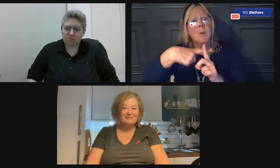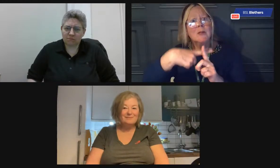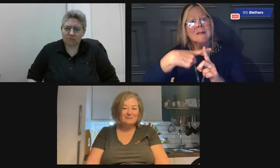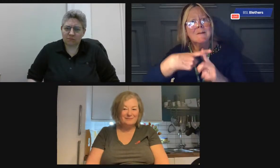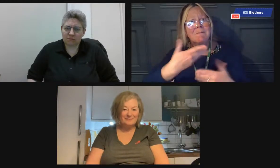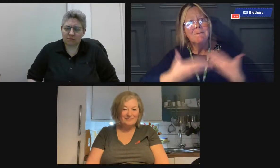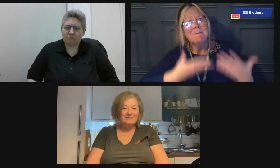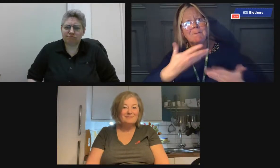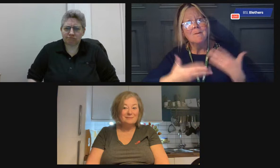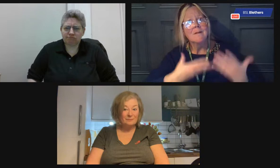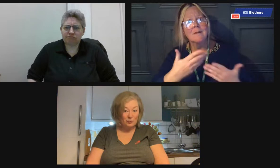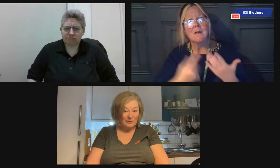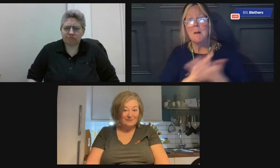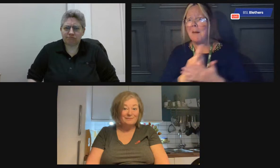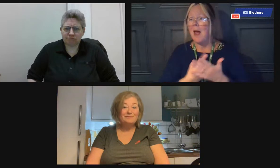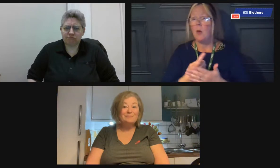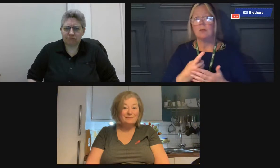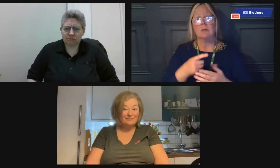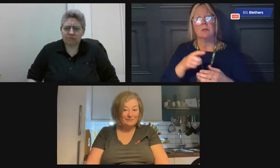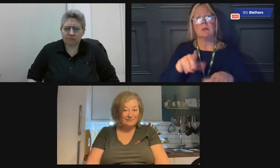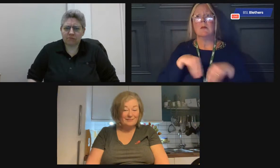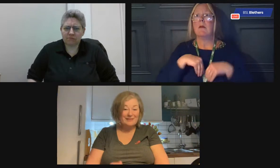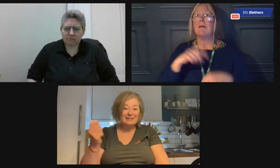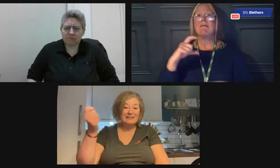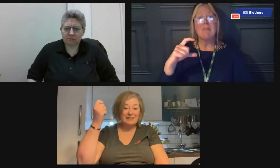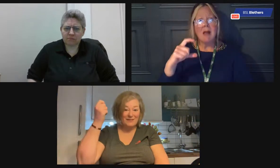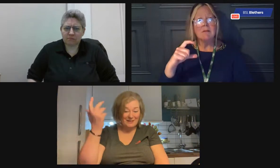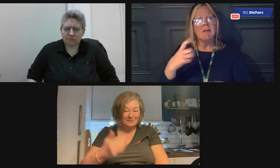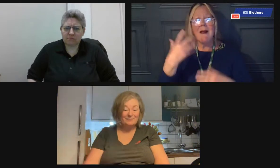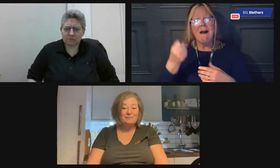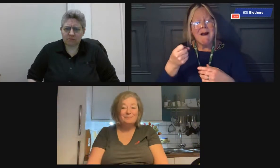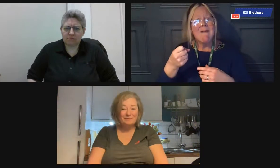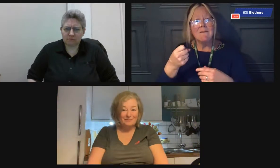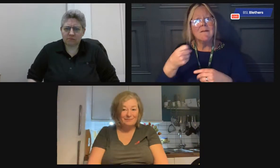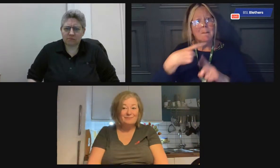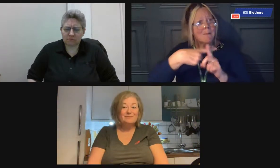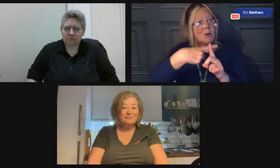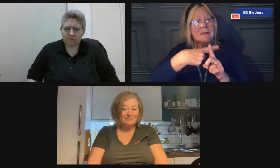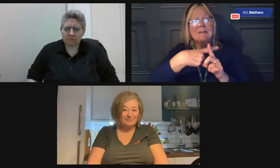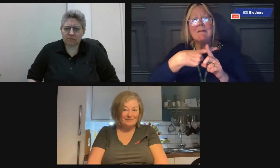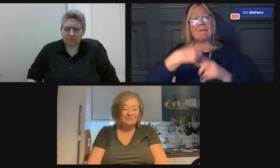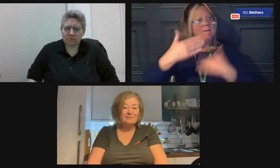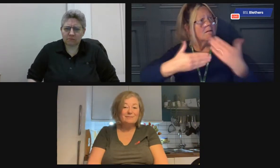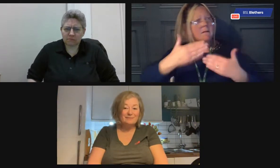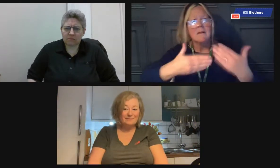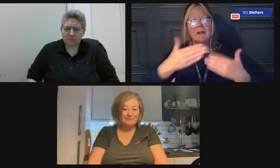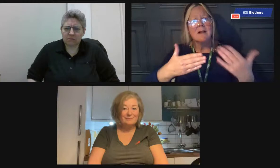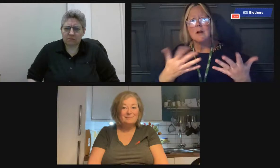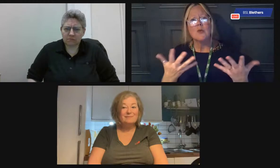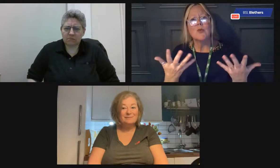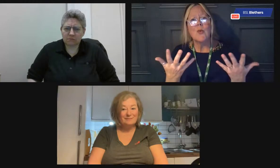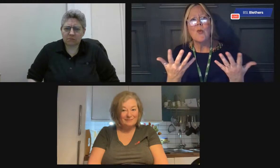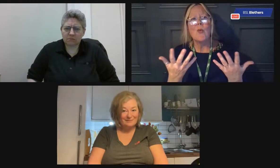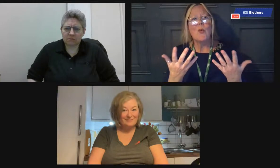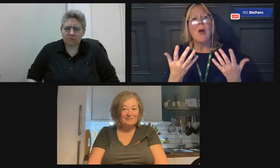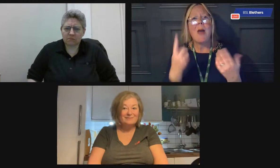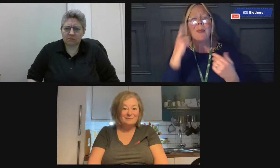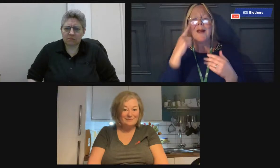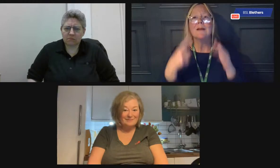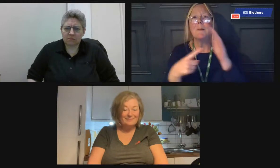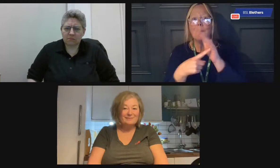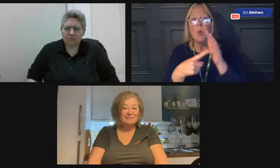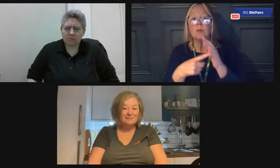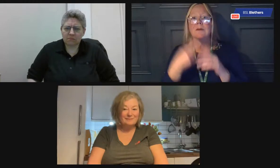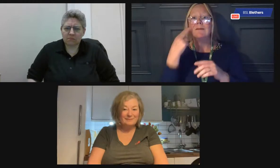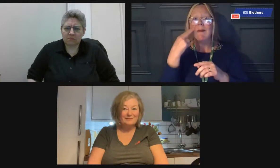longer post-diagnosis than they ever did before. There are so many positives. If you True. get cancer, it can be quite a